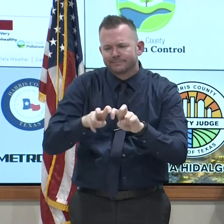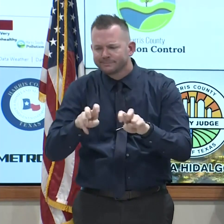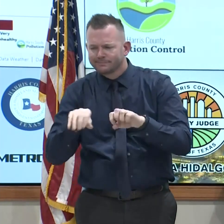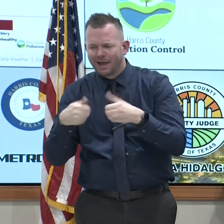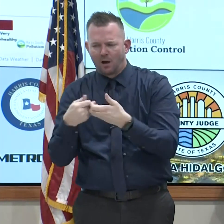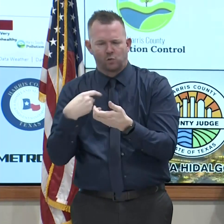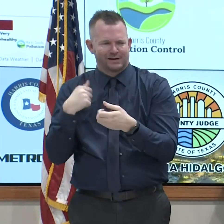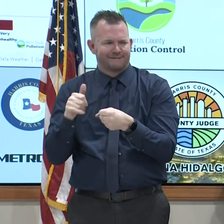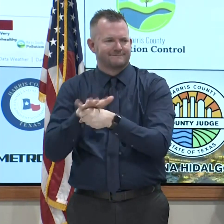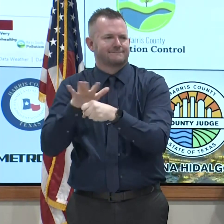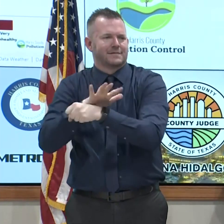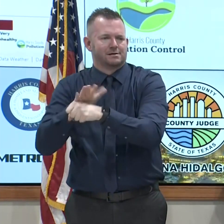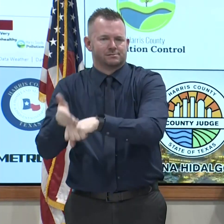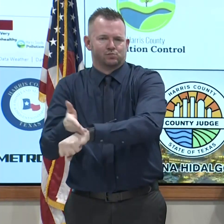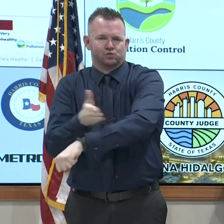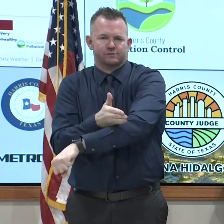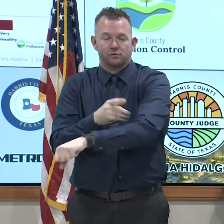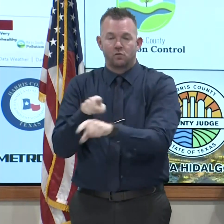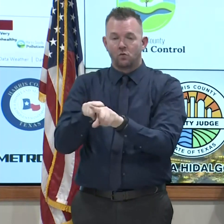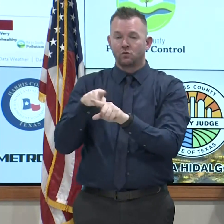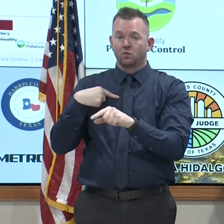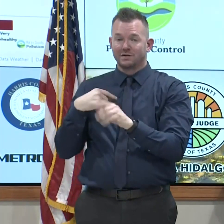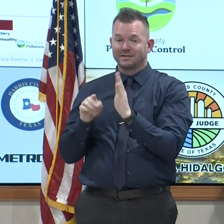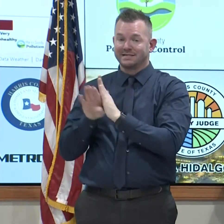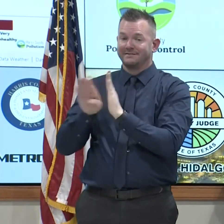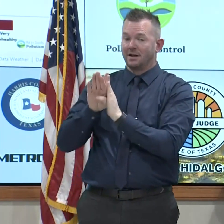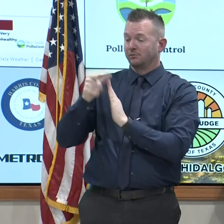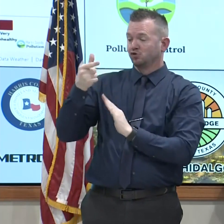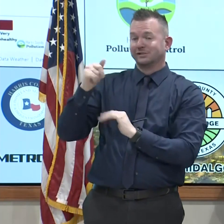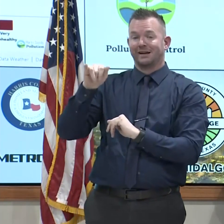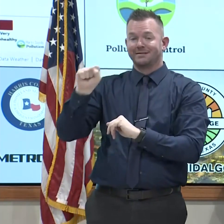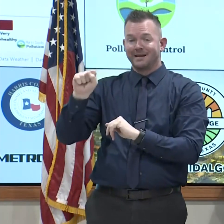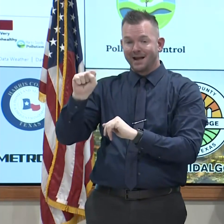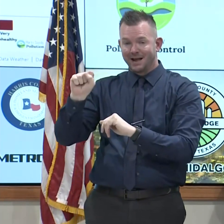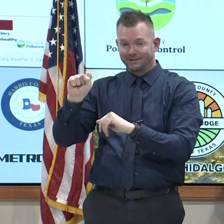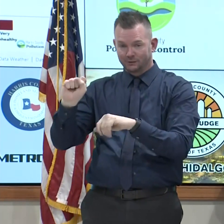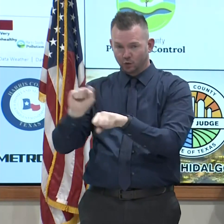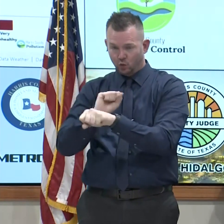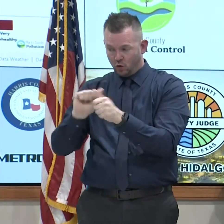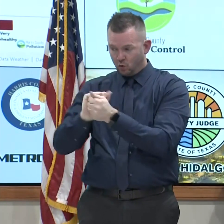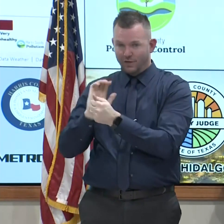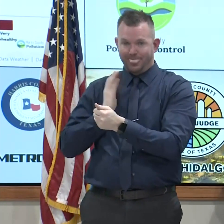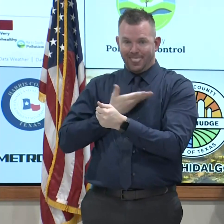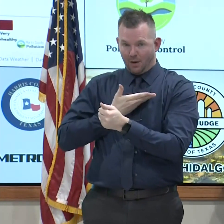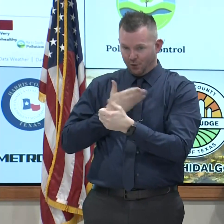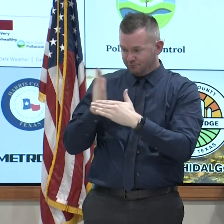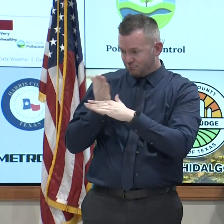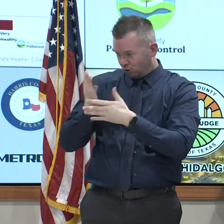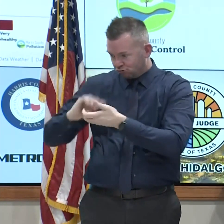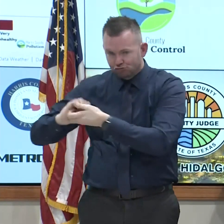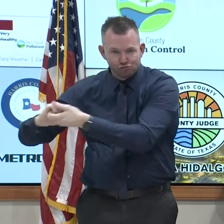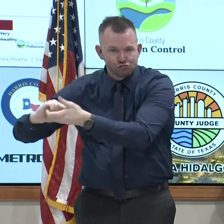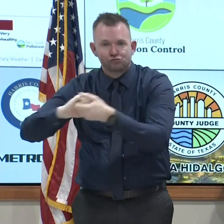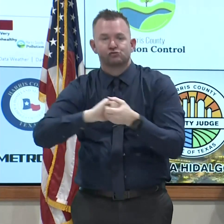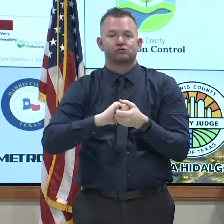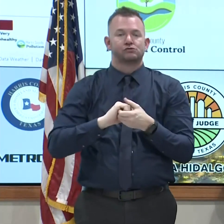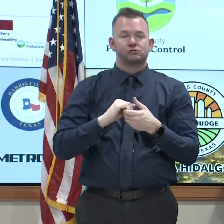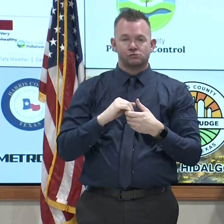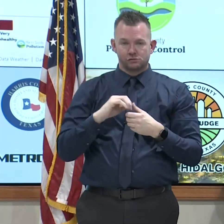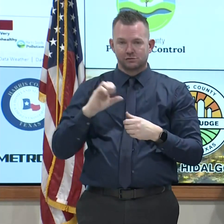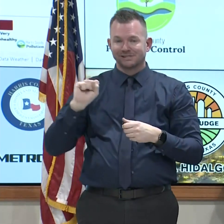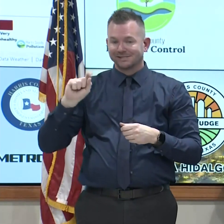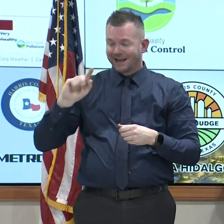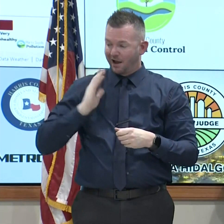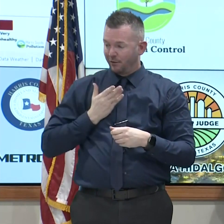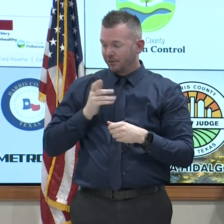tools, working with our partners, working with our stakeholders, so that we better know what is out there. The other thing that we've done,